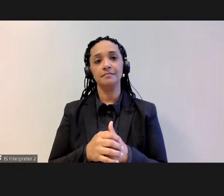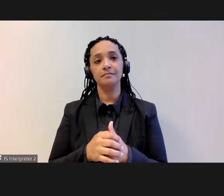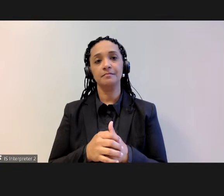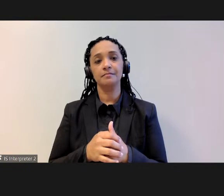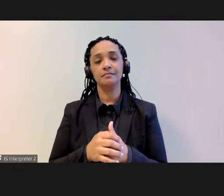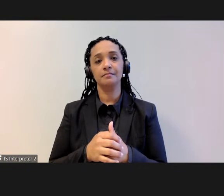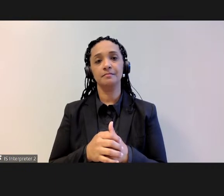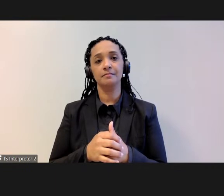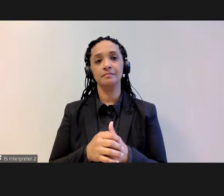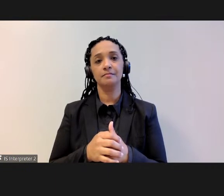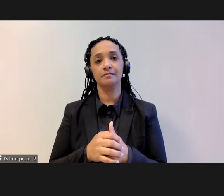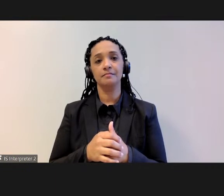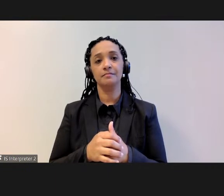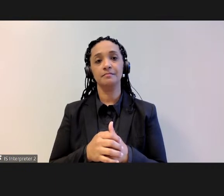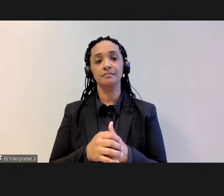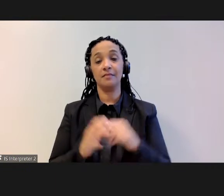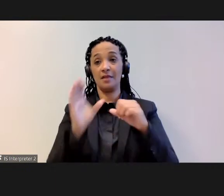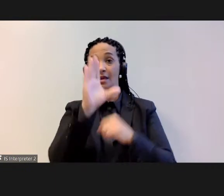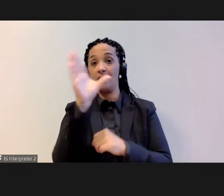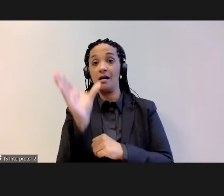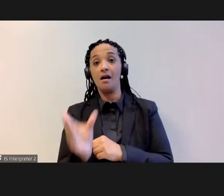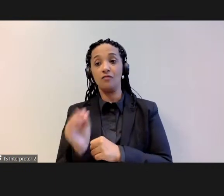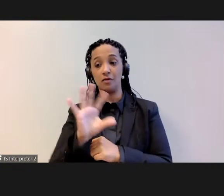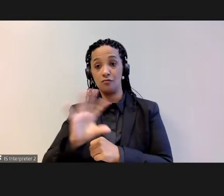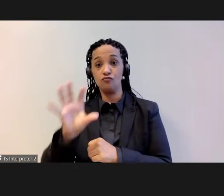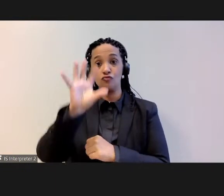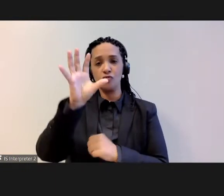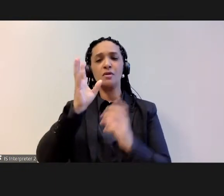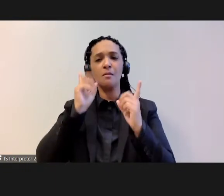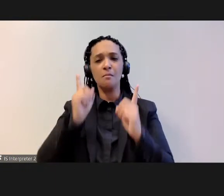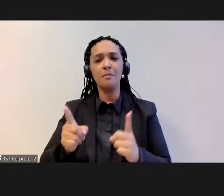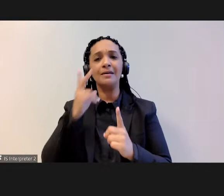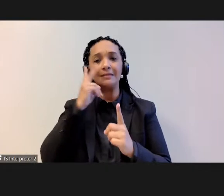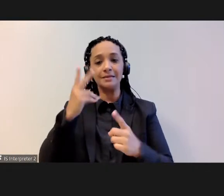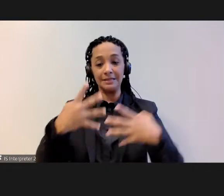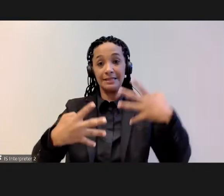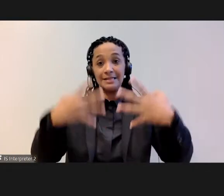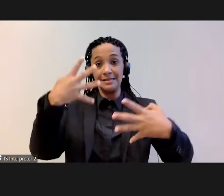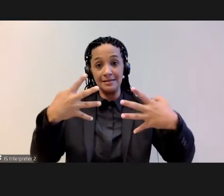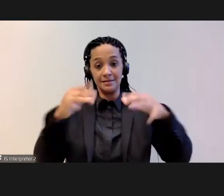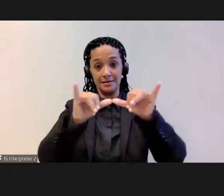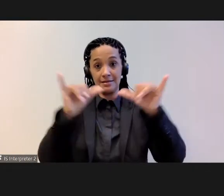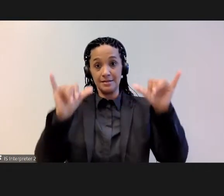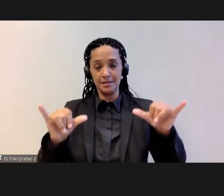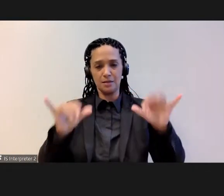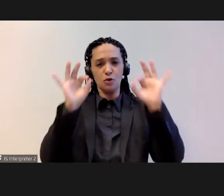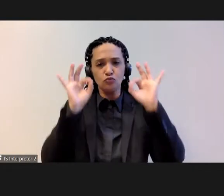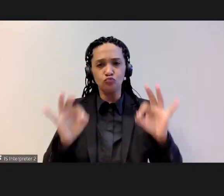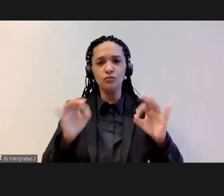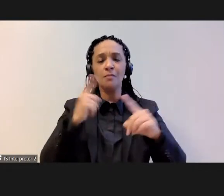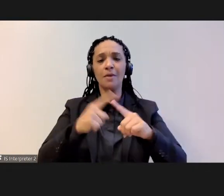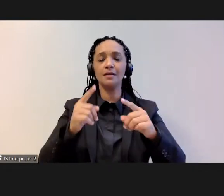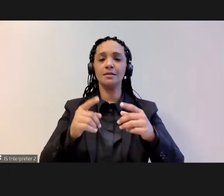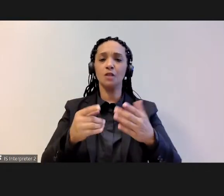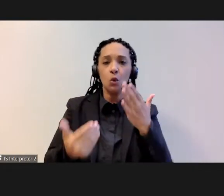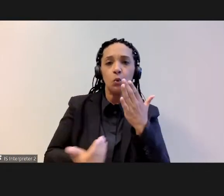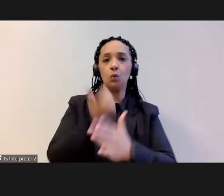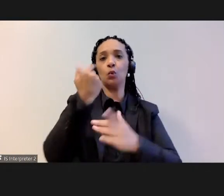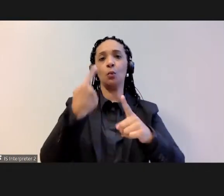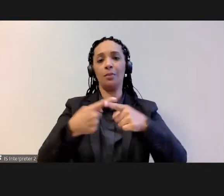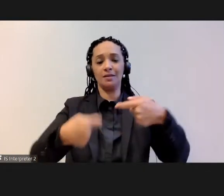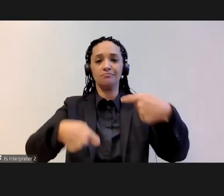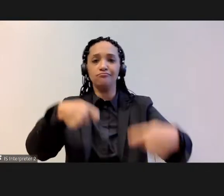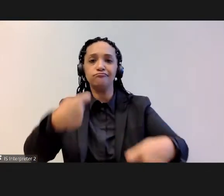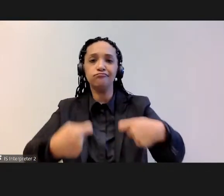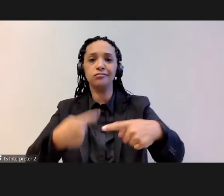African countries should invest in real-time data systems that are modern, flexible, adaptable,